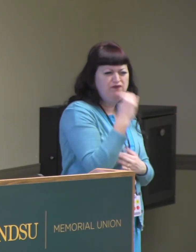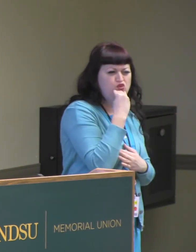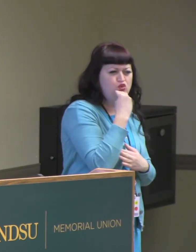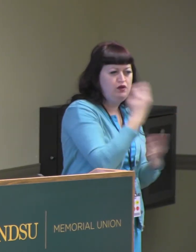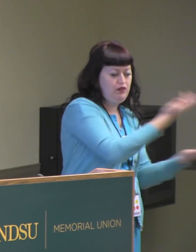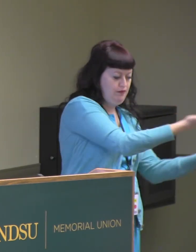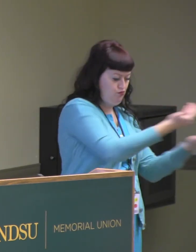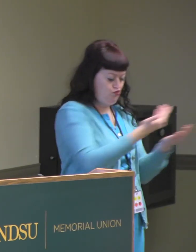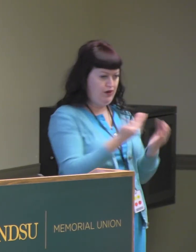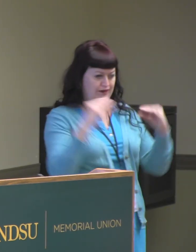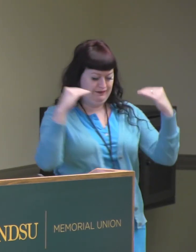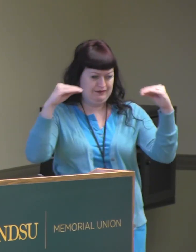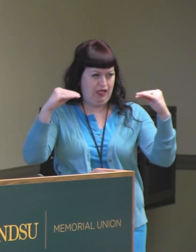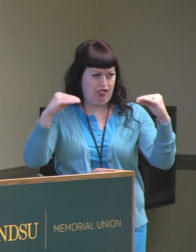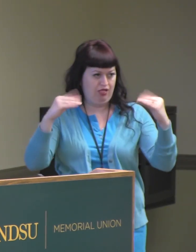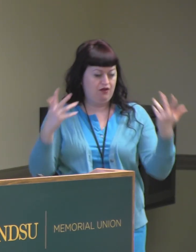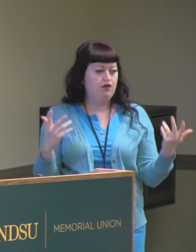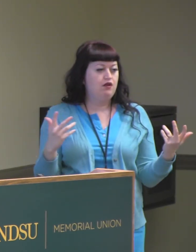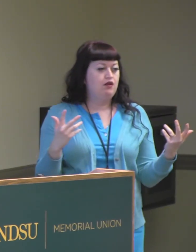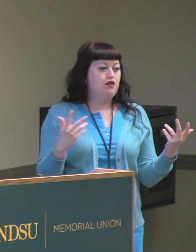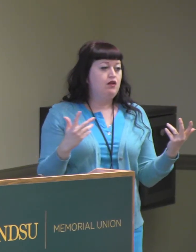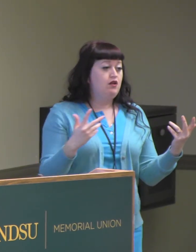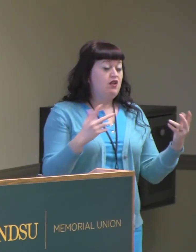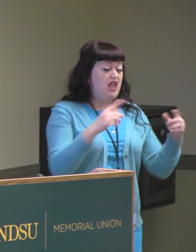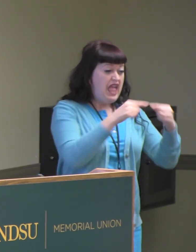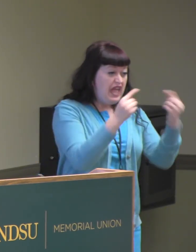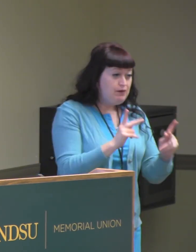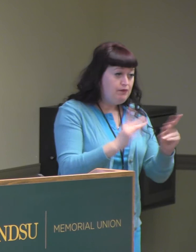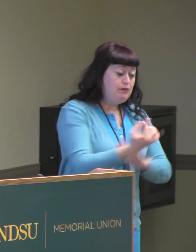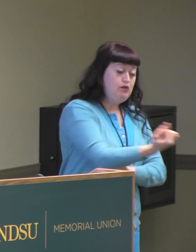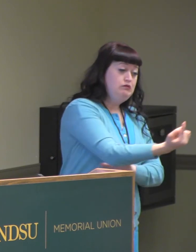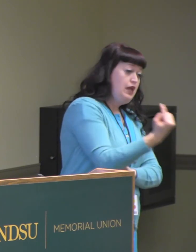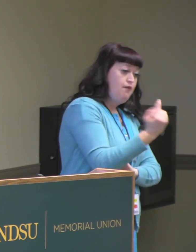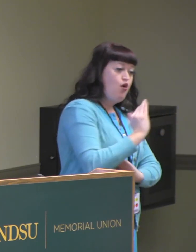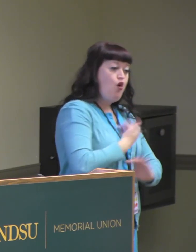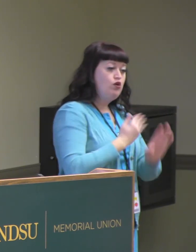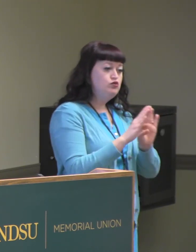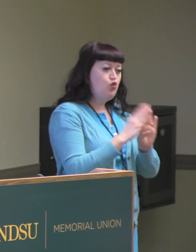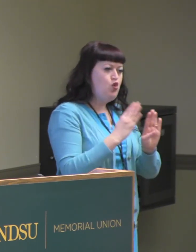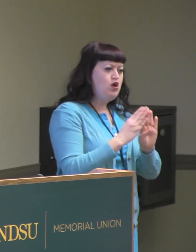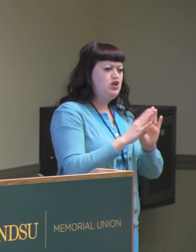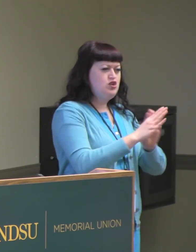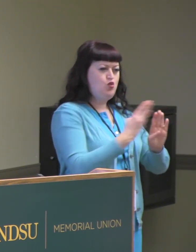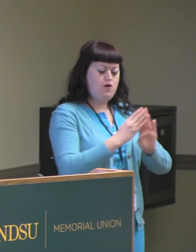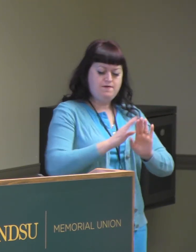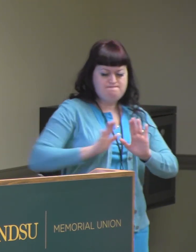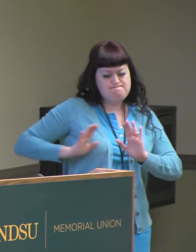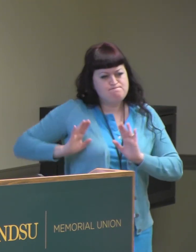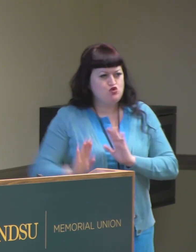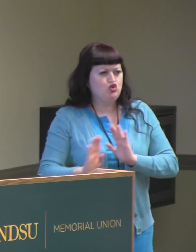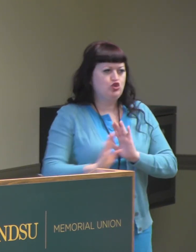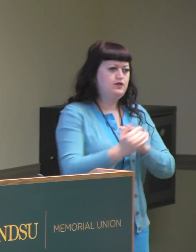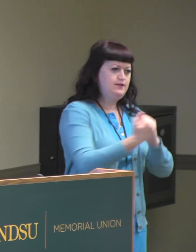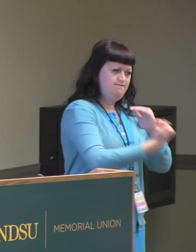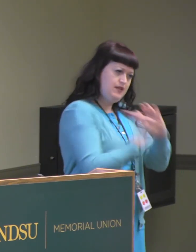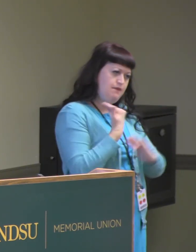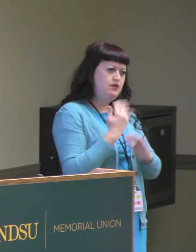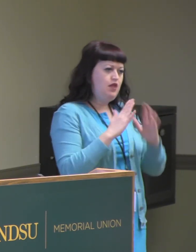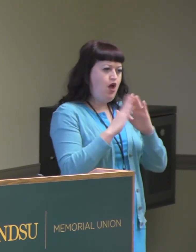in Lubumbashi. When the enemies reached our doorsteps, they pushed the door and came inside the